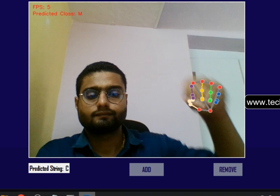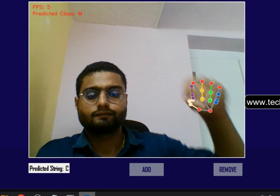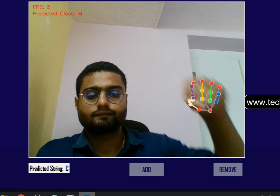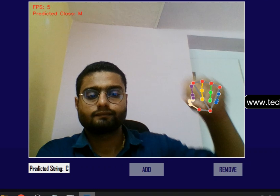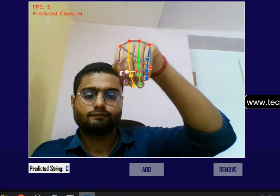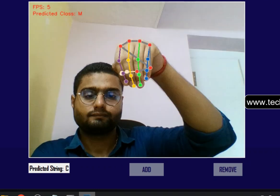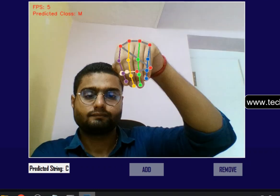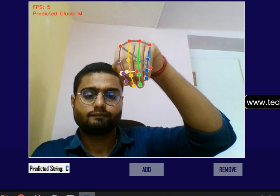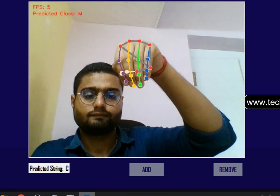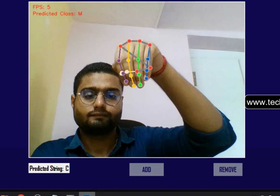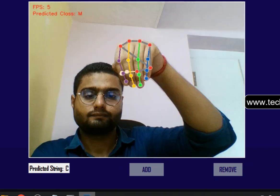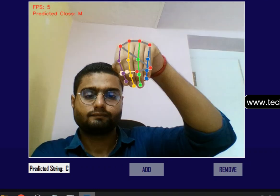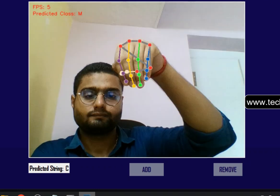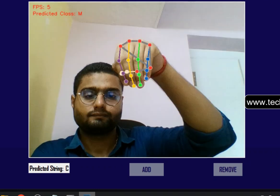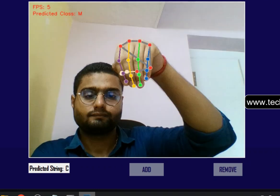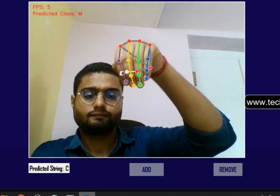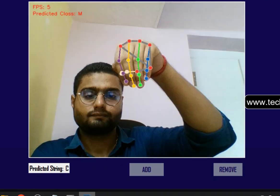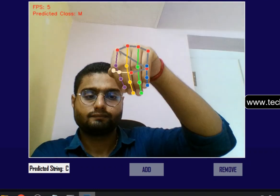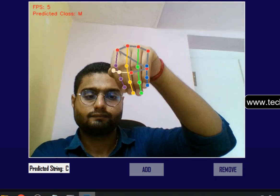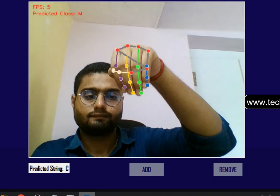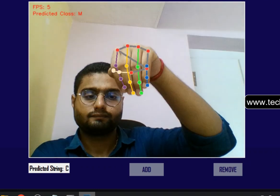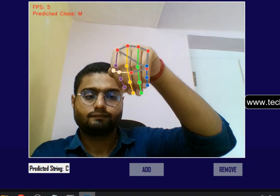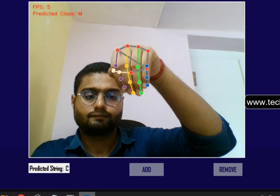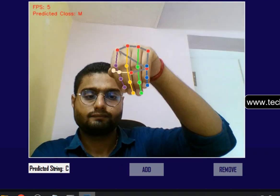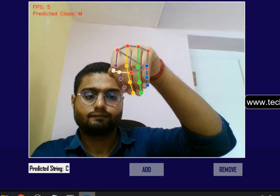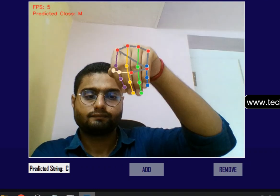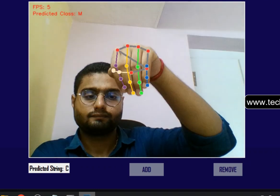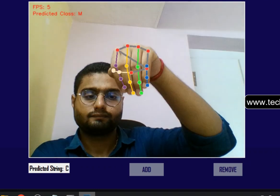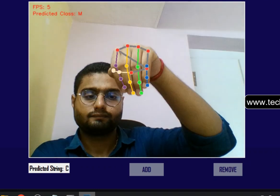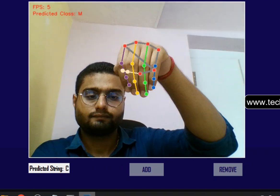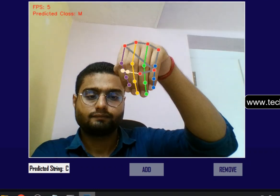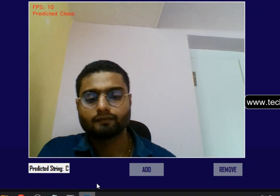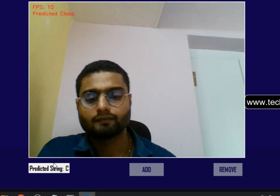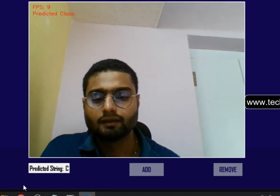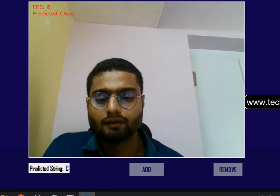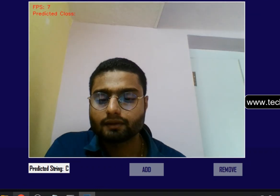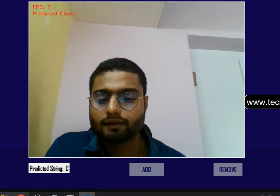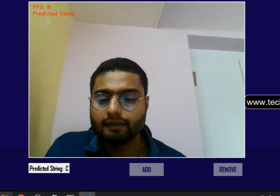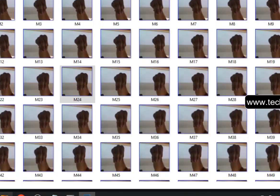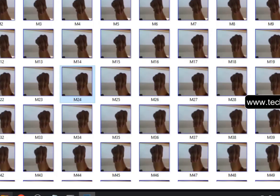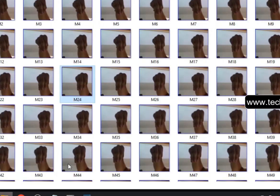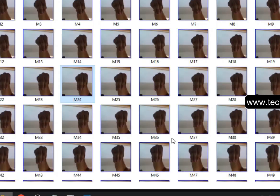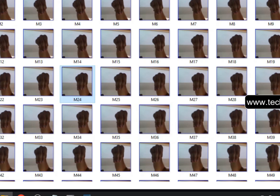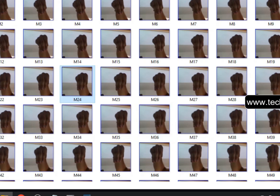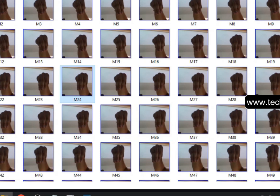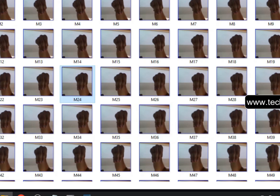M. M. M. Okay, give another character.